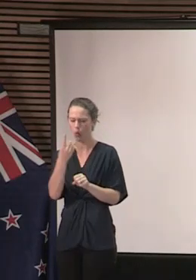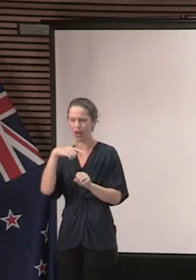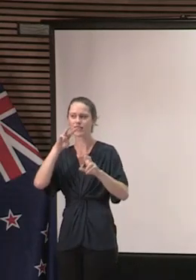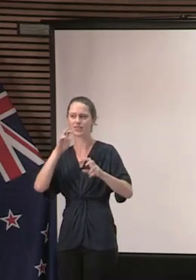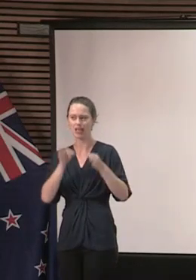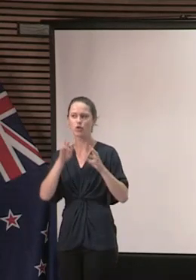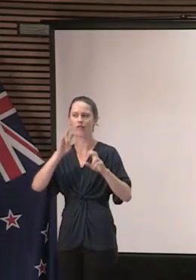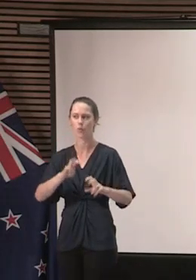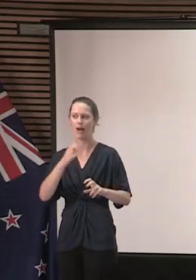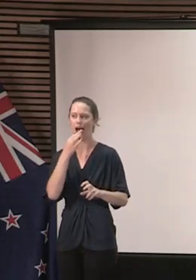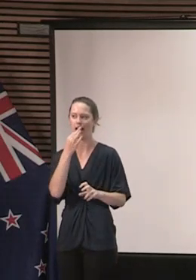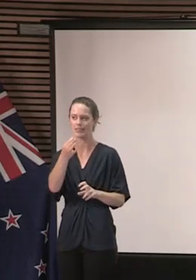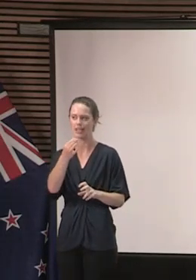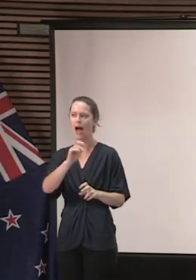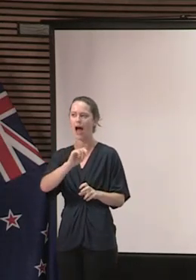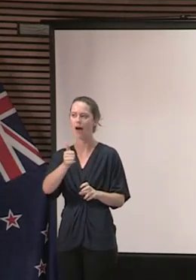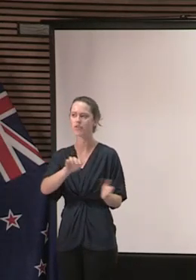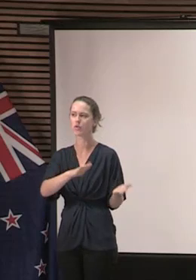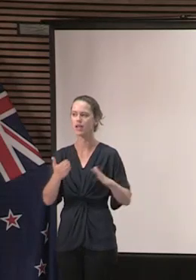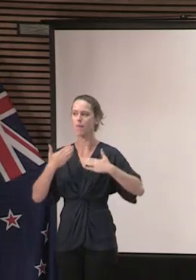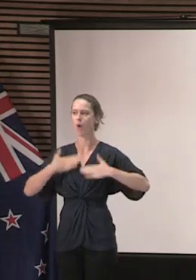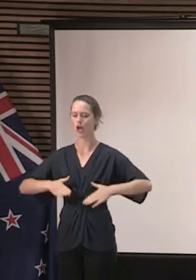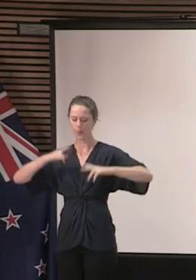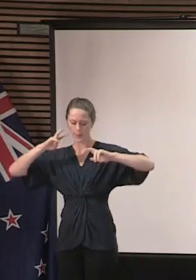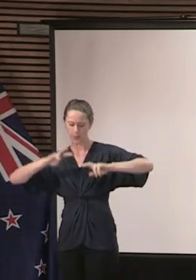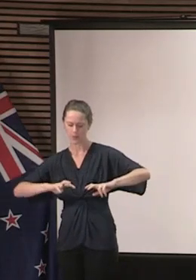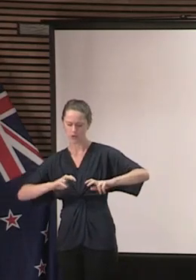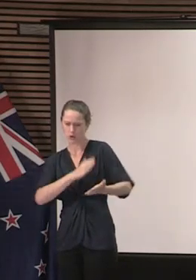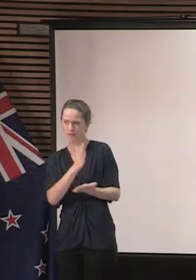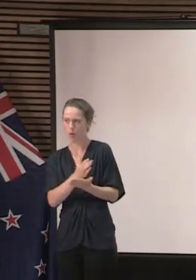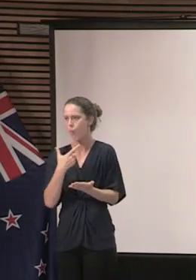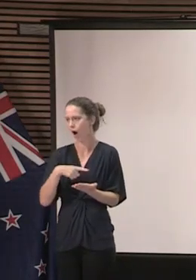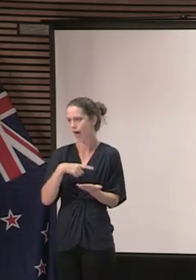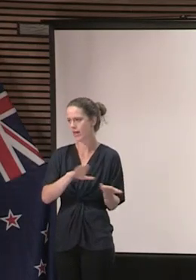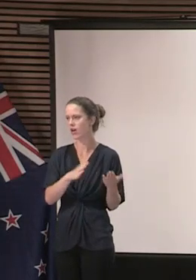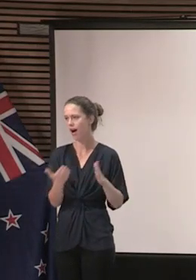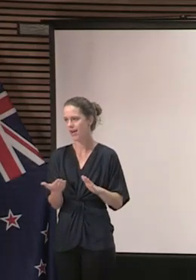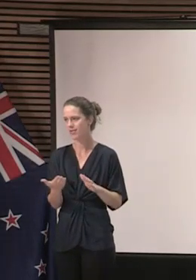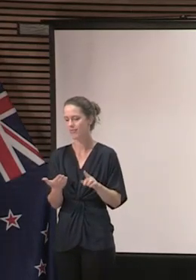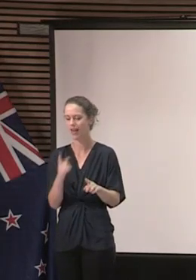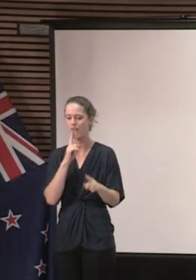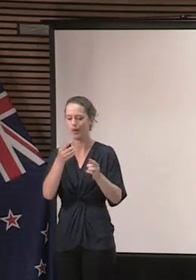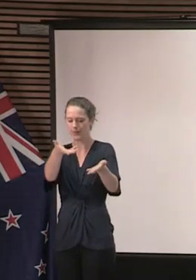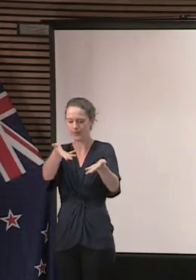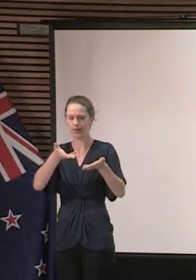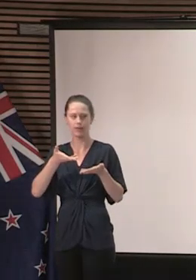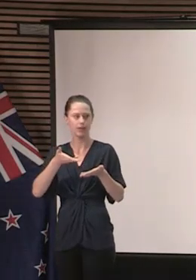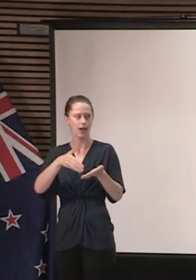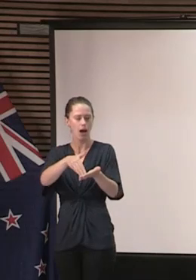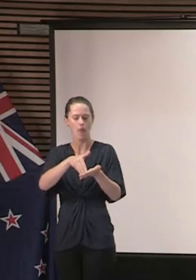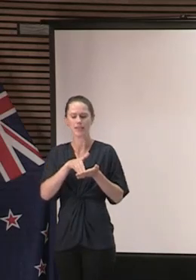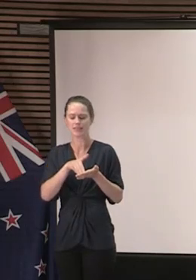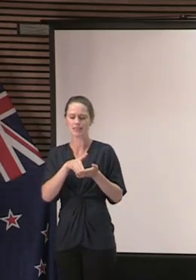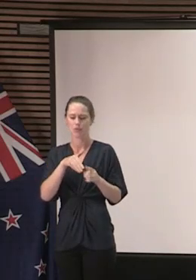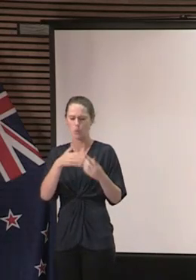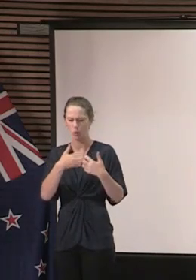So we requested a post-mortem to help just affirm what the cause of death was, and then that can help inform what our knowledge base